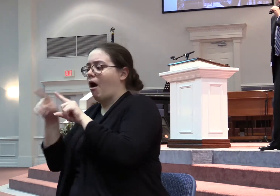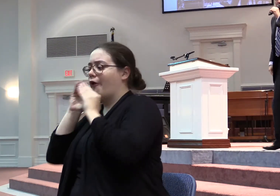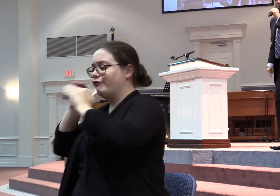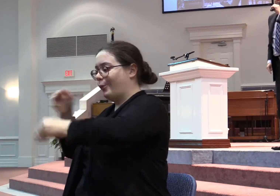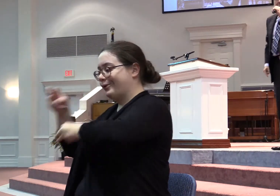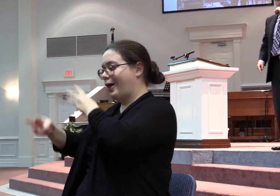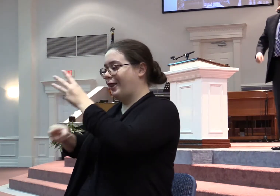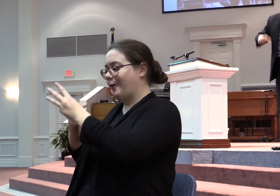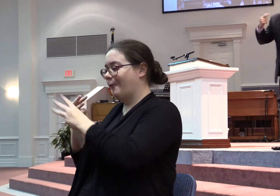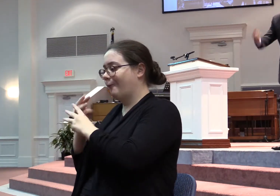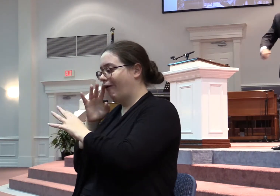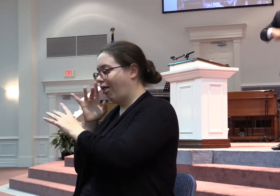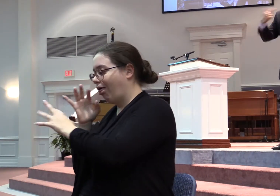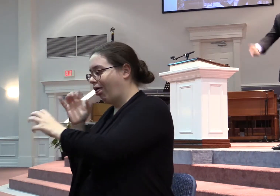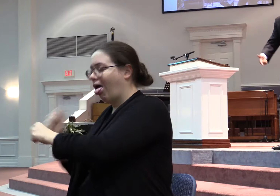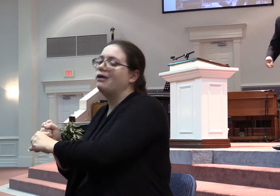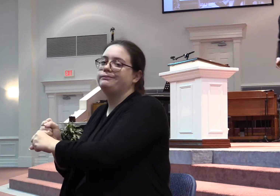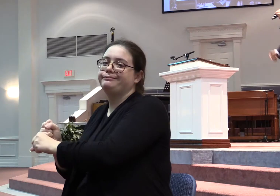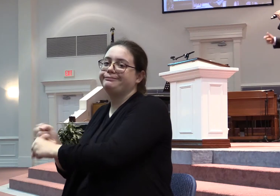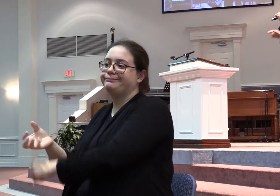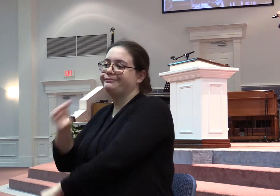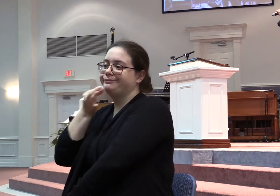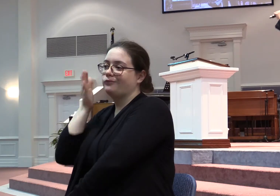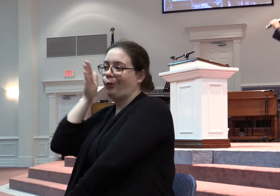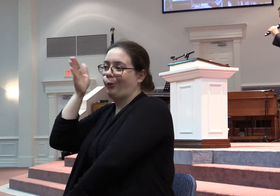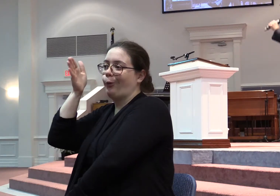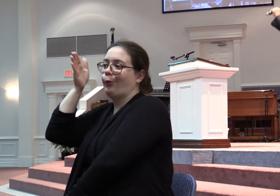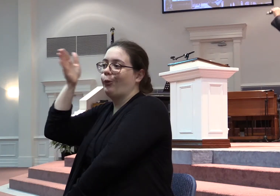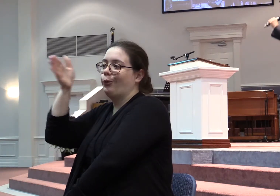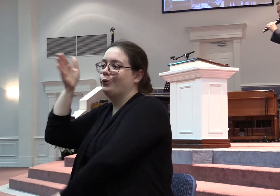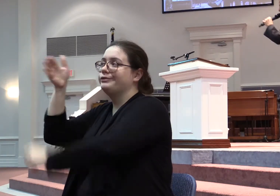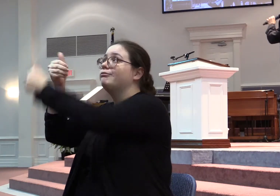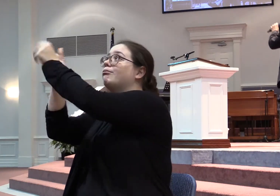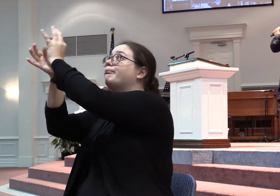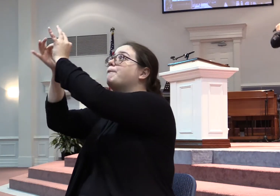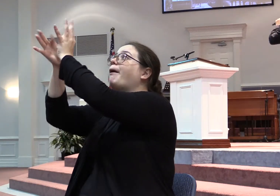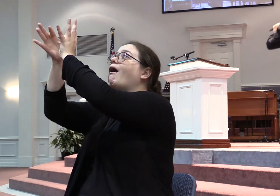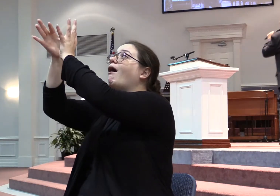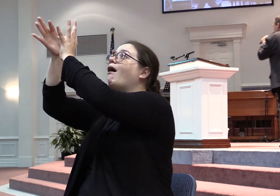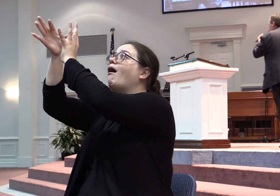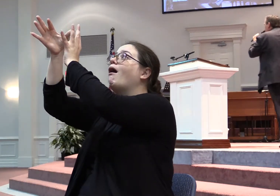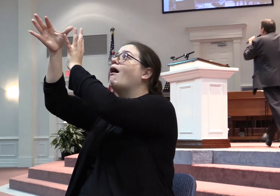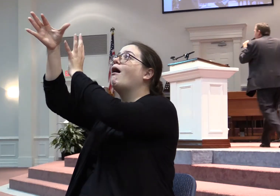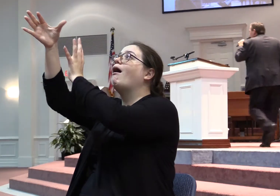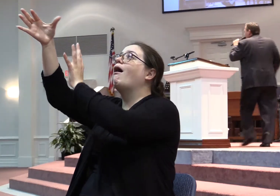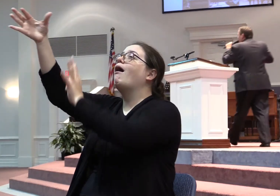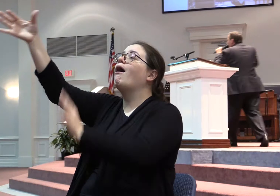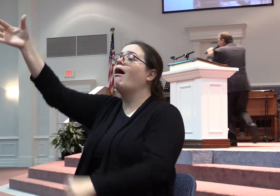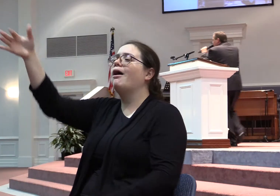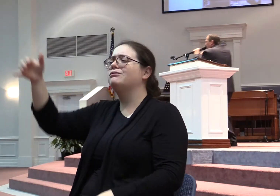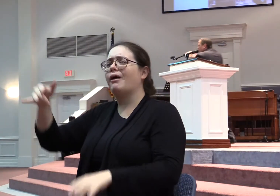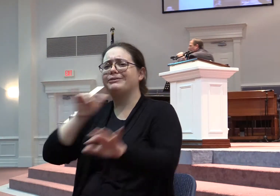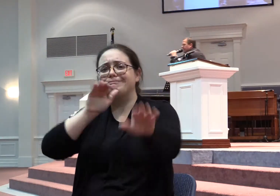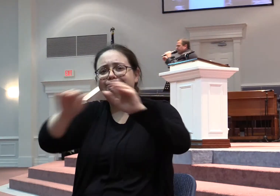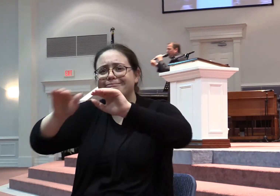the world, and it's just a matter of time before you get further and further away from the church. I've come to wake